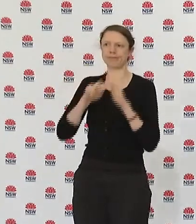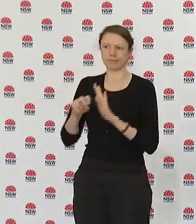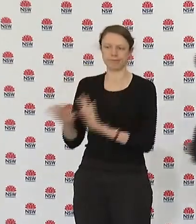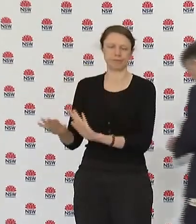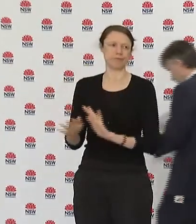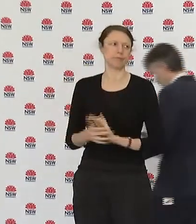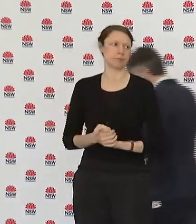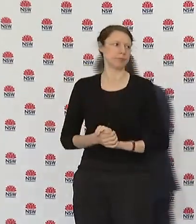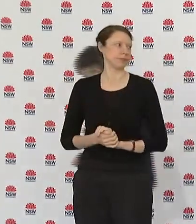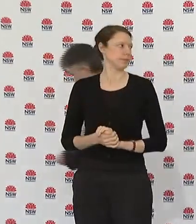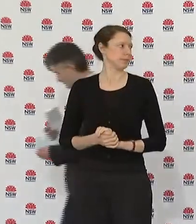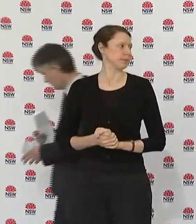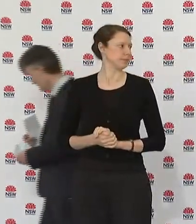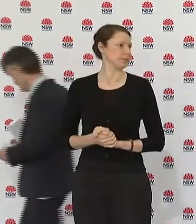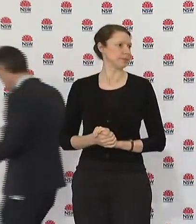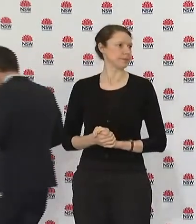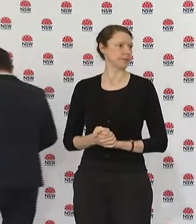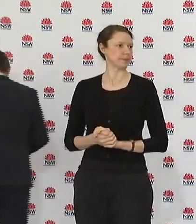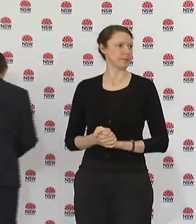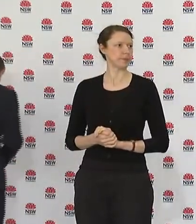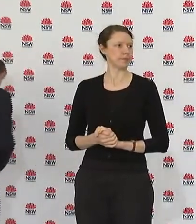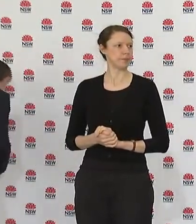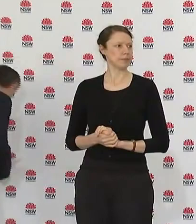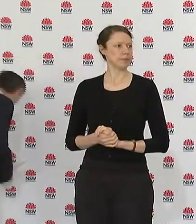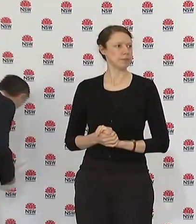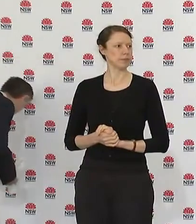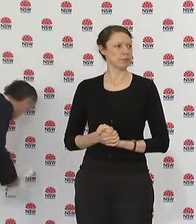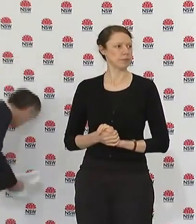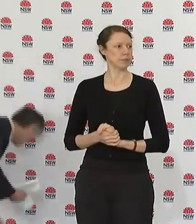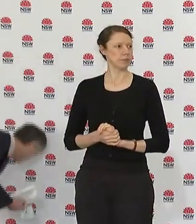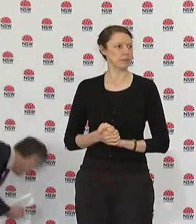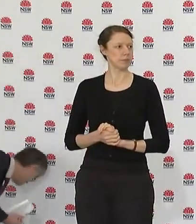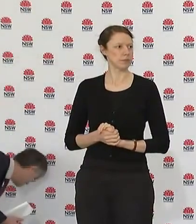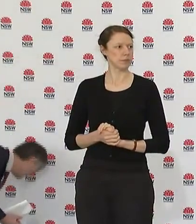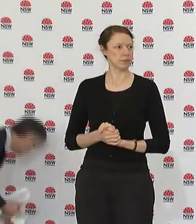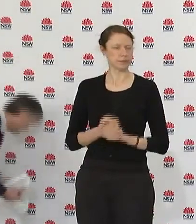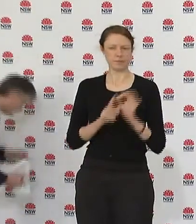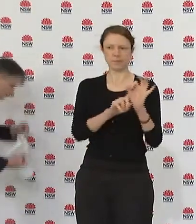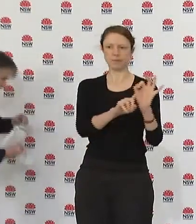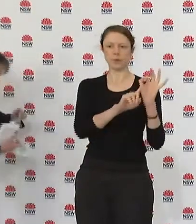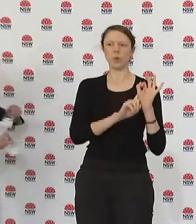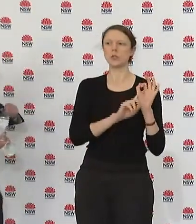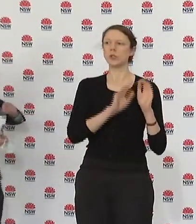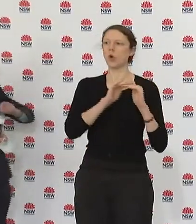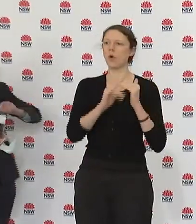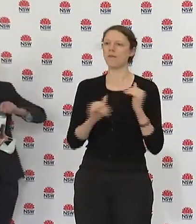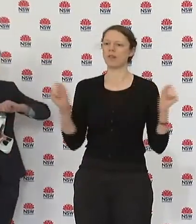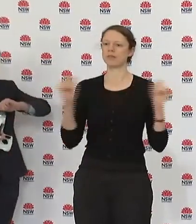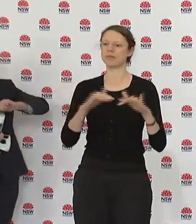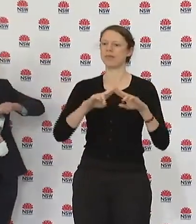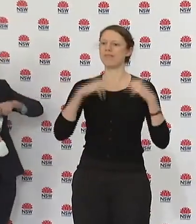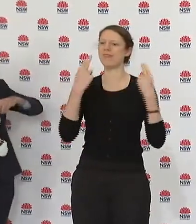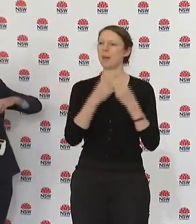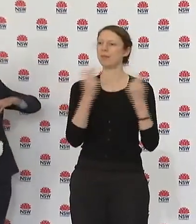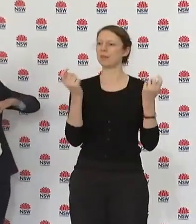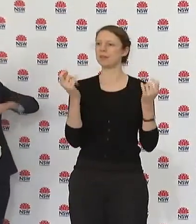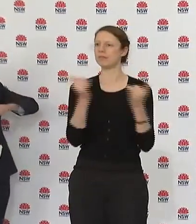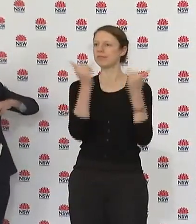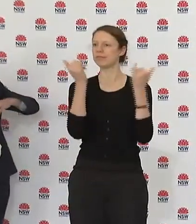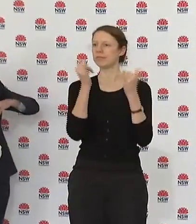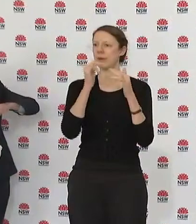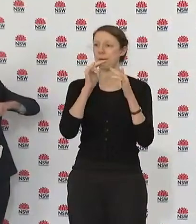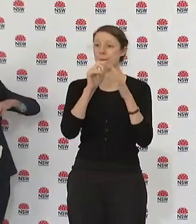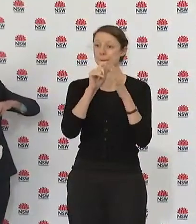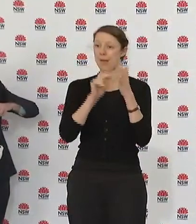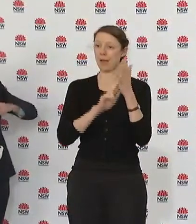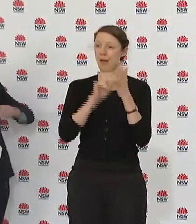Can I ask about construction? Can I ask? With the gathering in Pendle Hill of the 50, have any